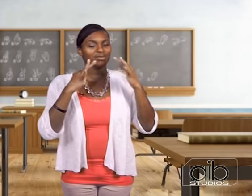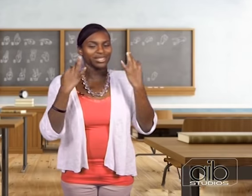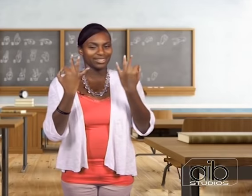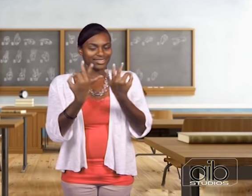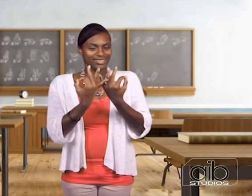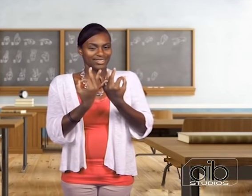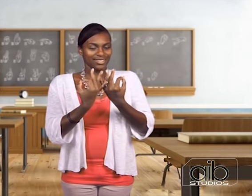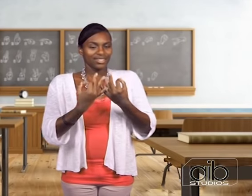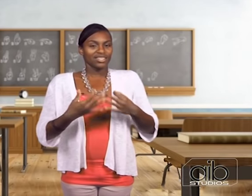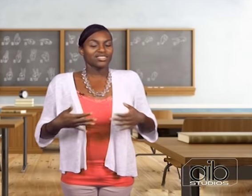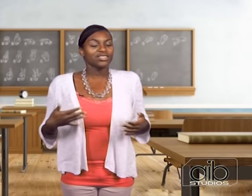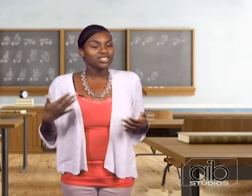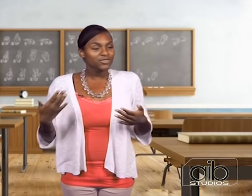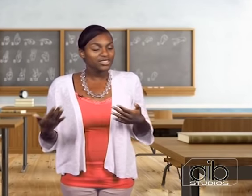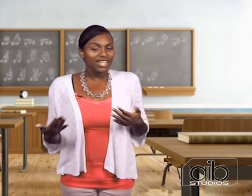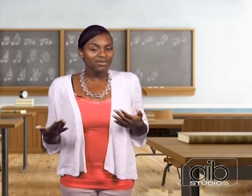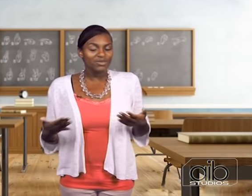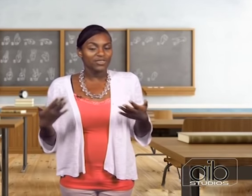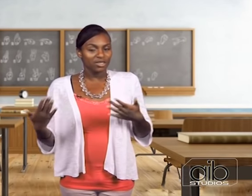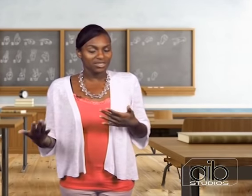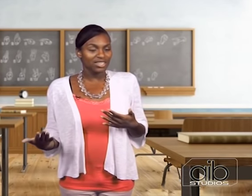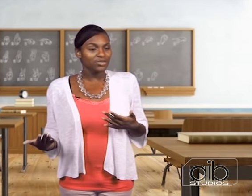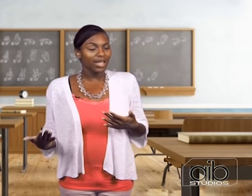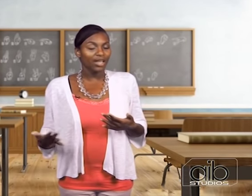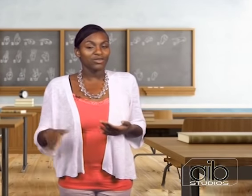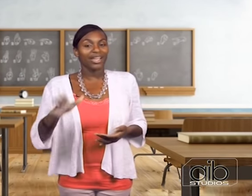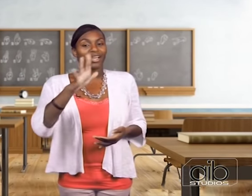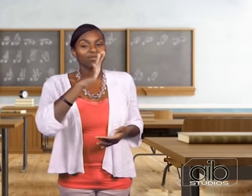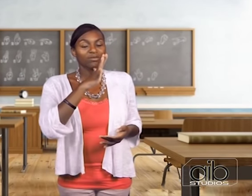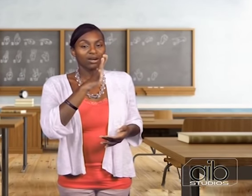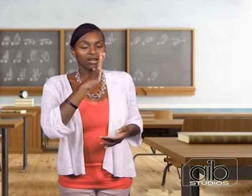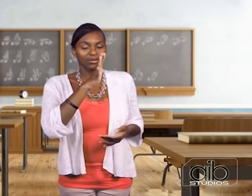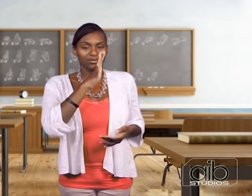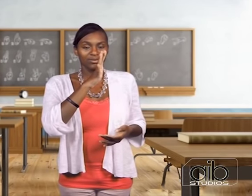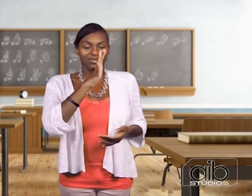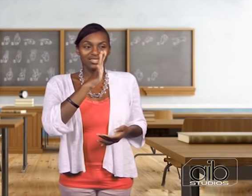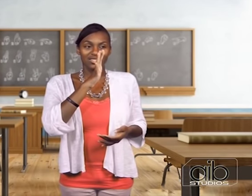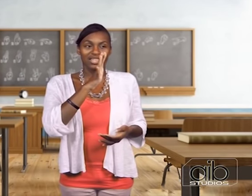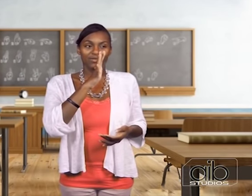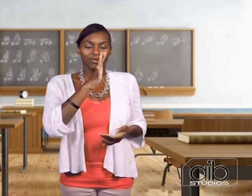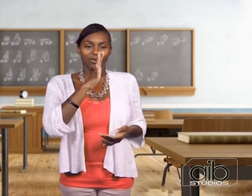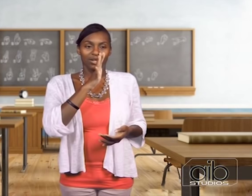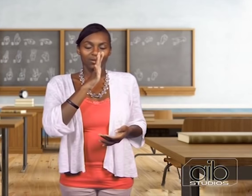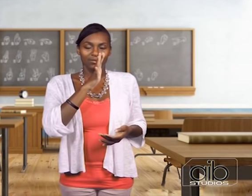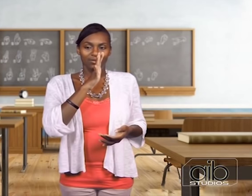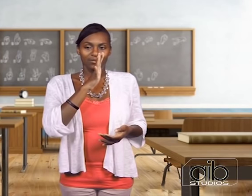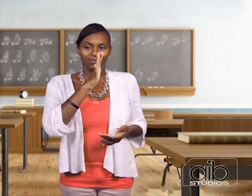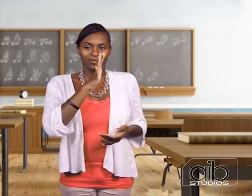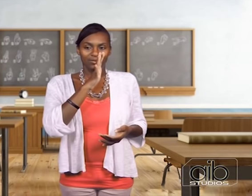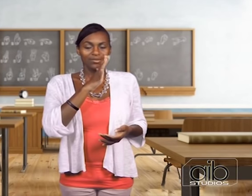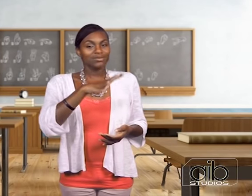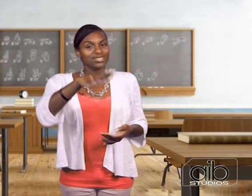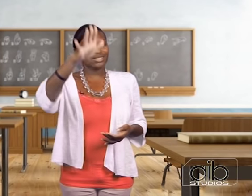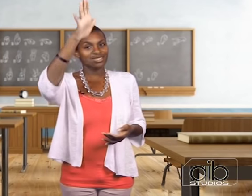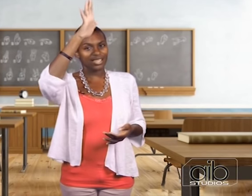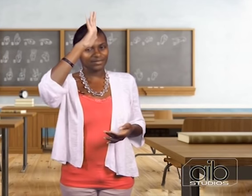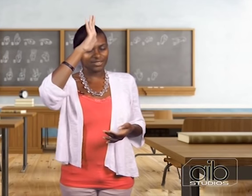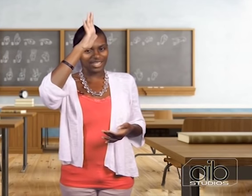Family. So the different types of families that you have a mom. This is a sign for mom. This is a sign for